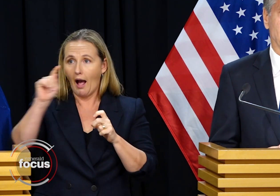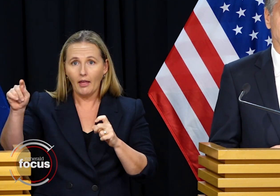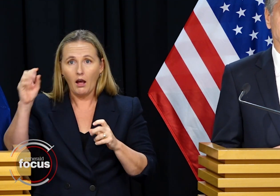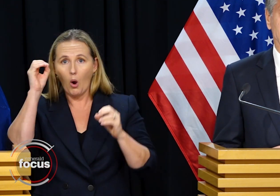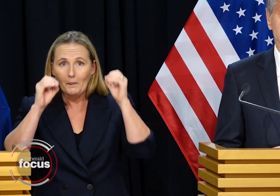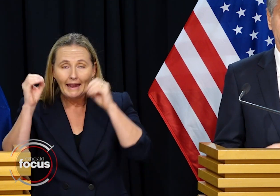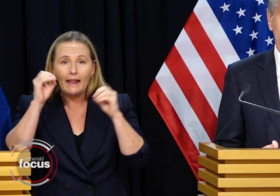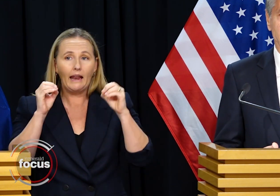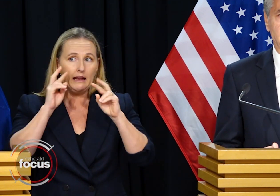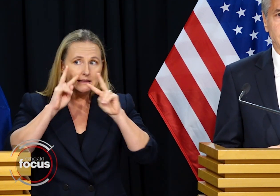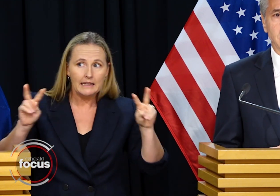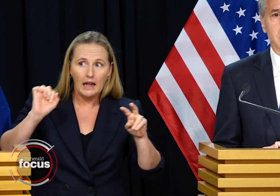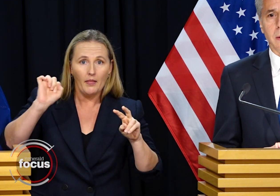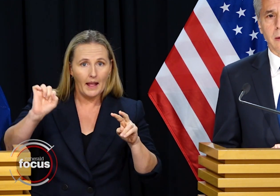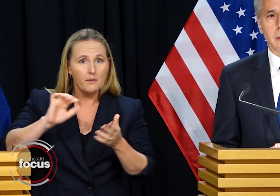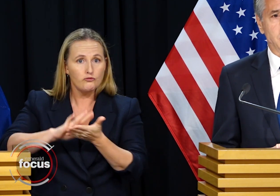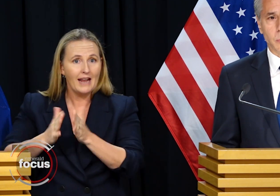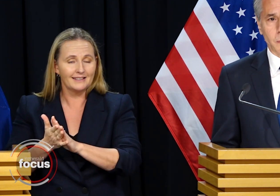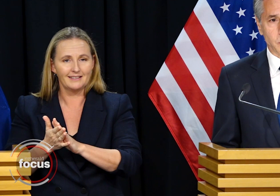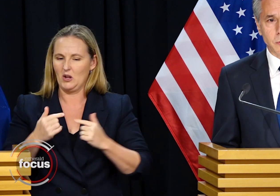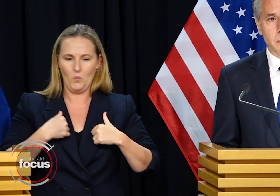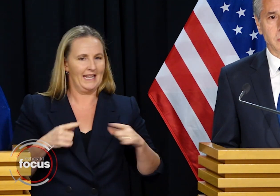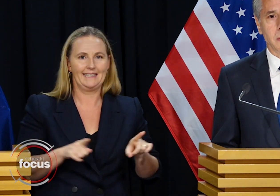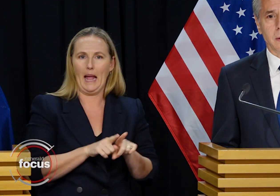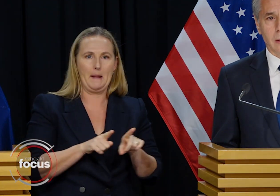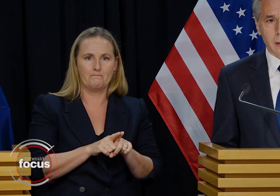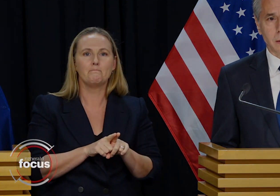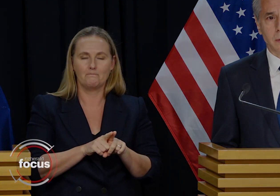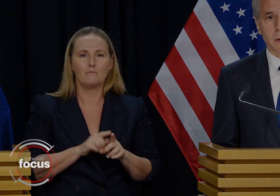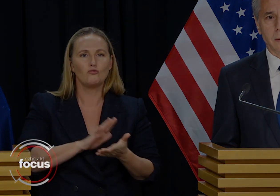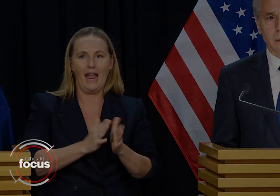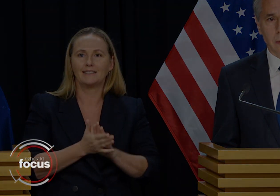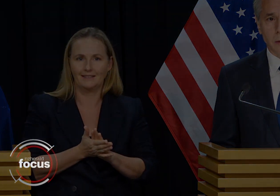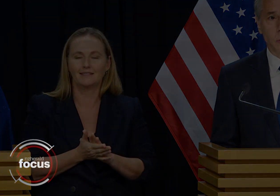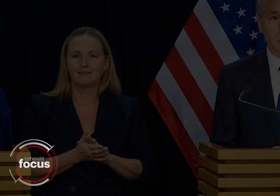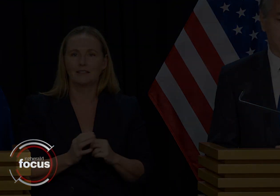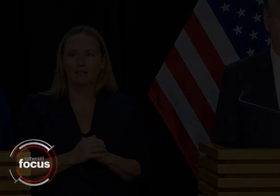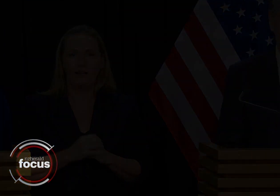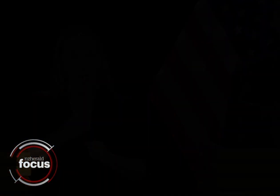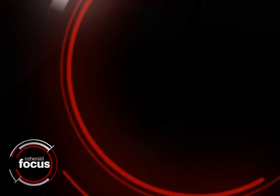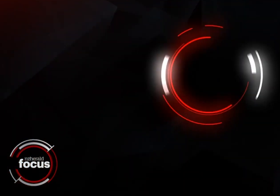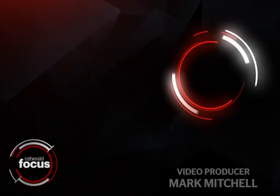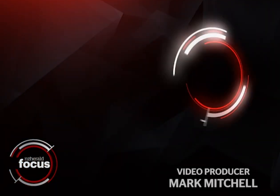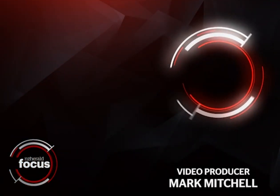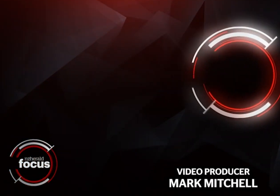approach as our partners here, throughout the region, and in Europe.